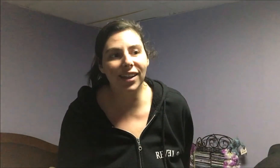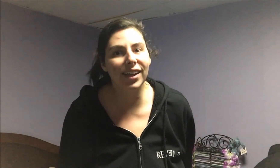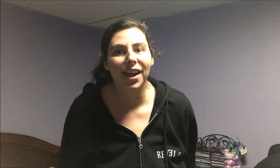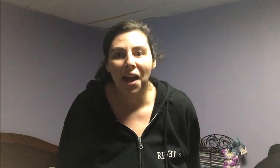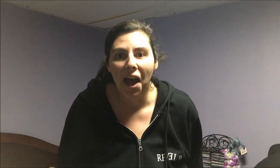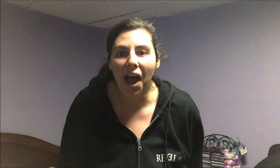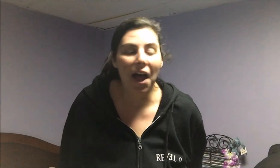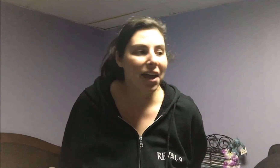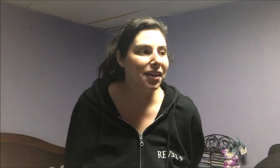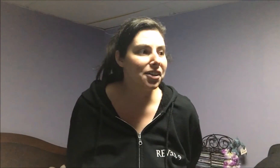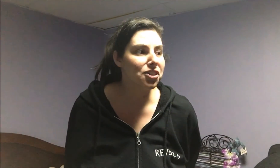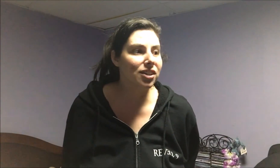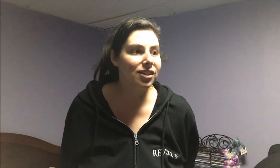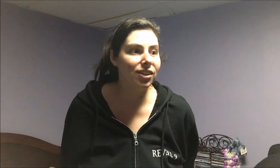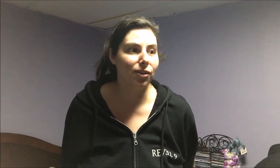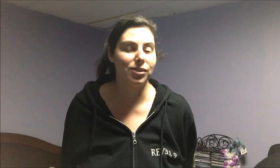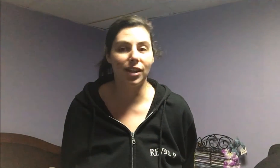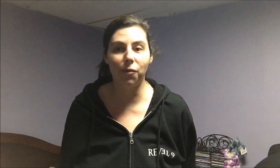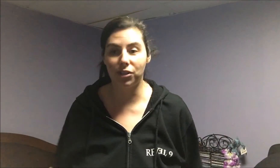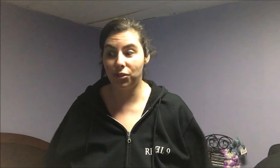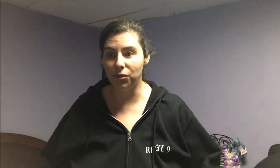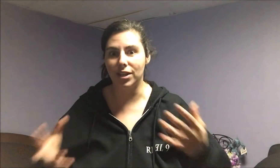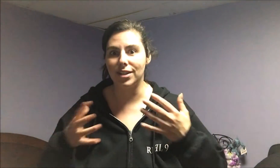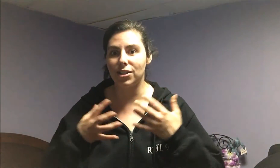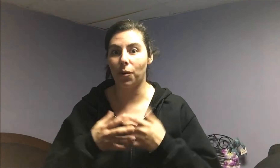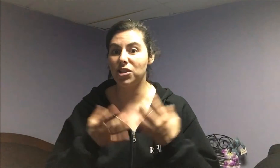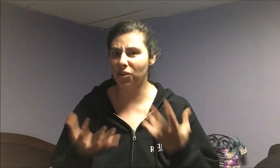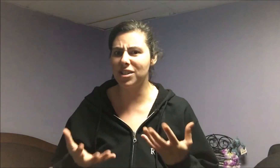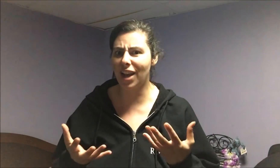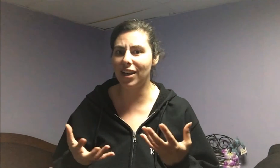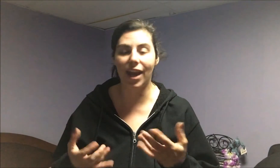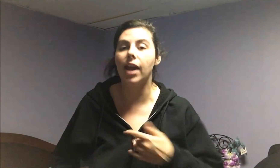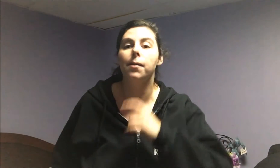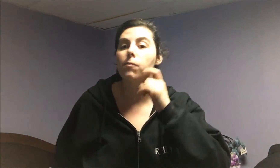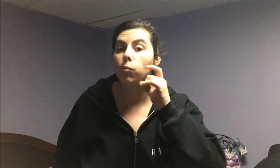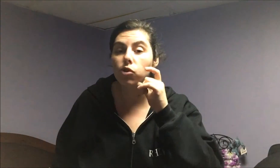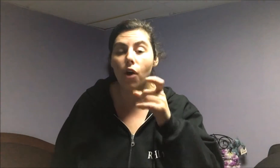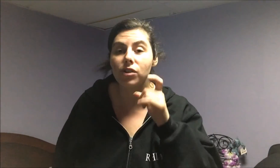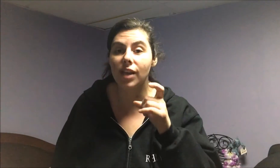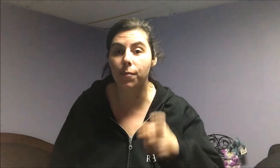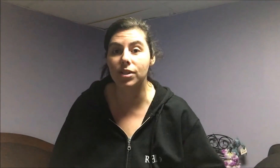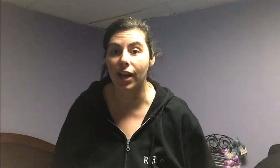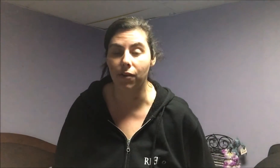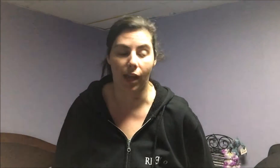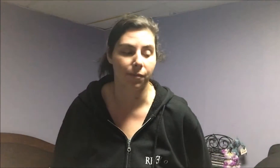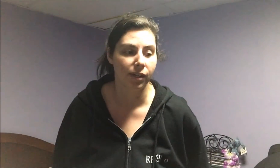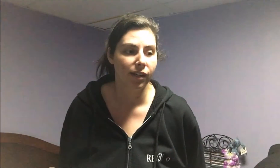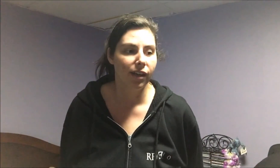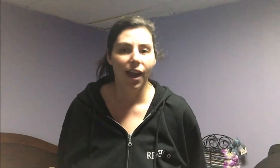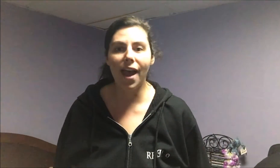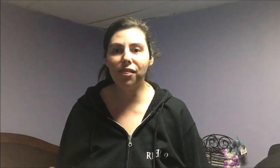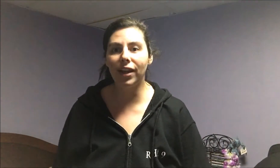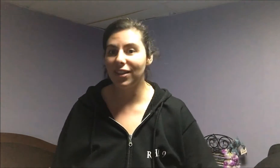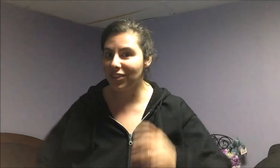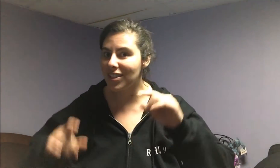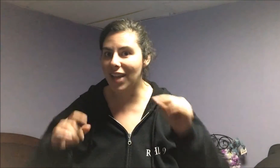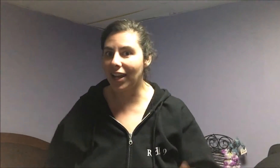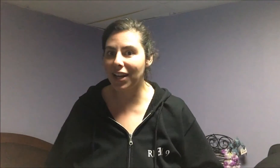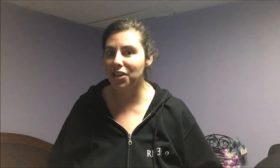like, I said that I wanted to do this. And so I started signing, and Charles's camera's not out yet. And like, the second I